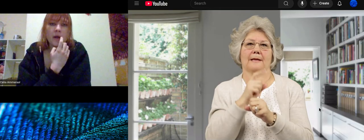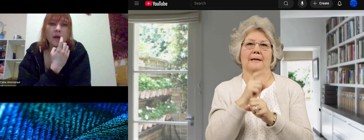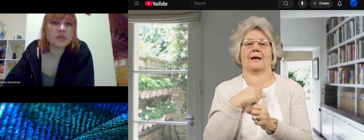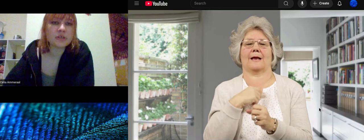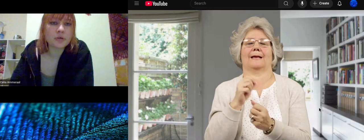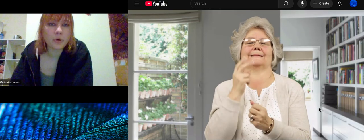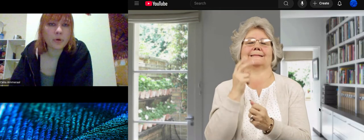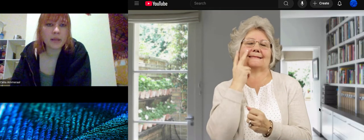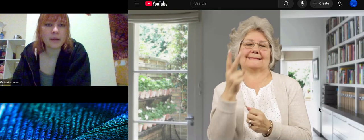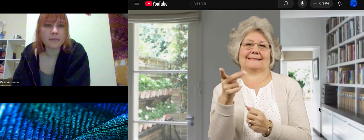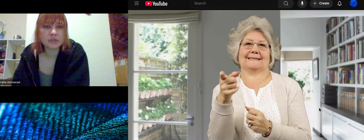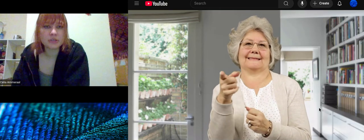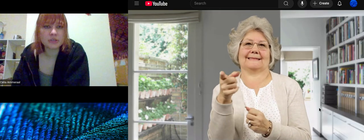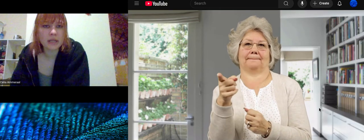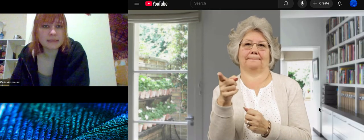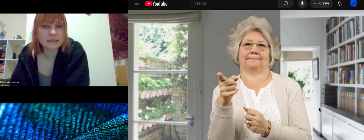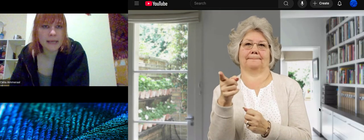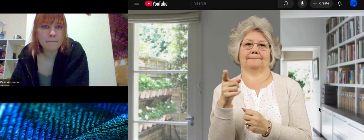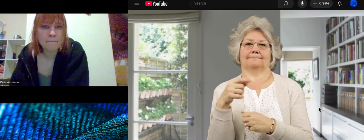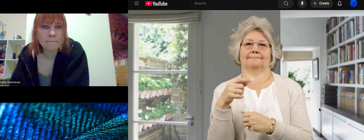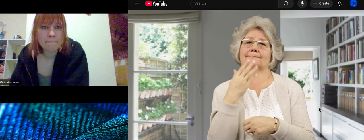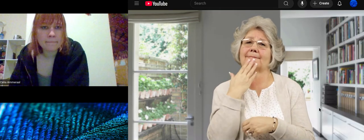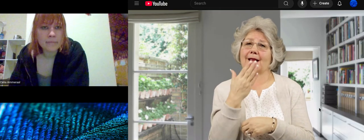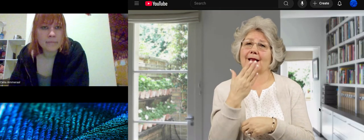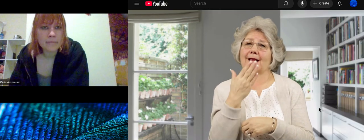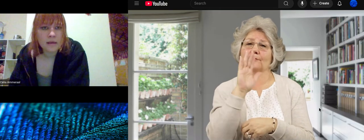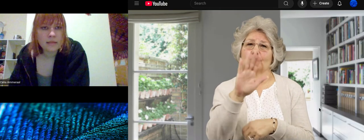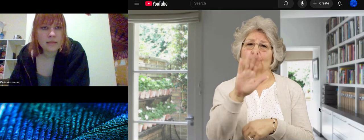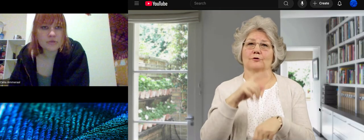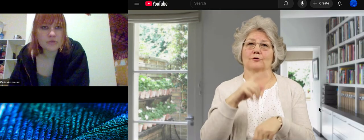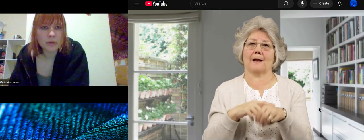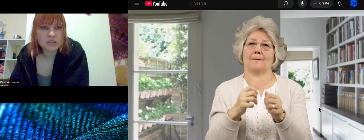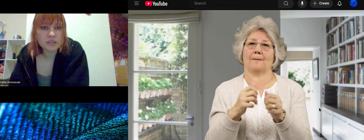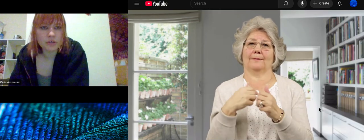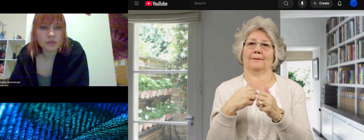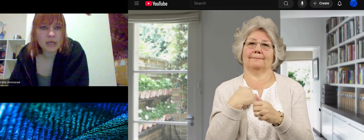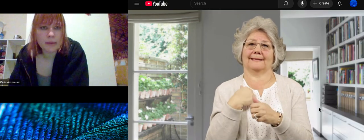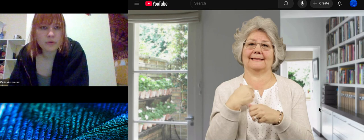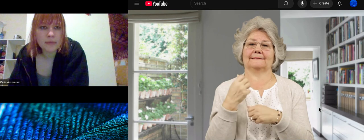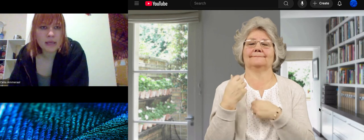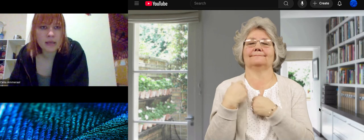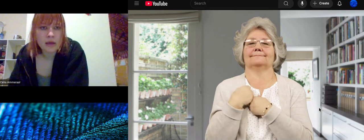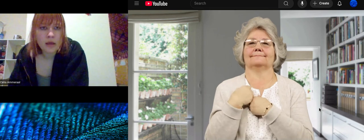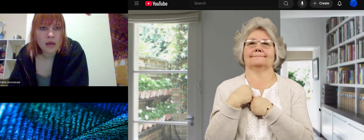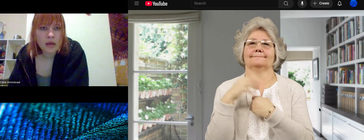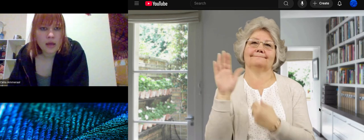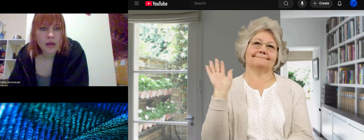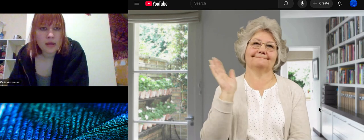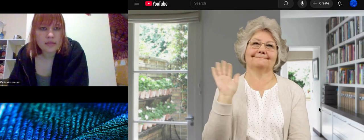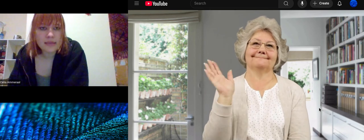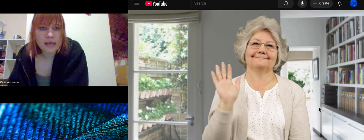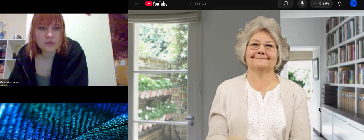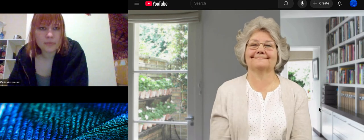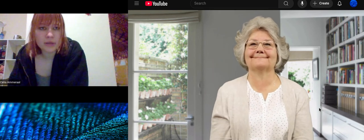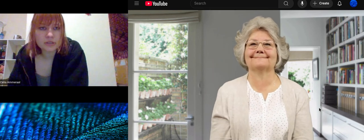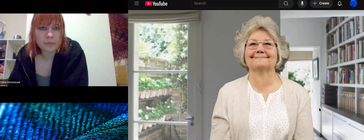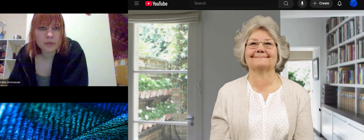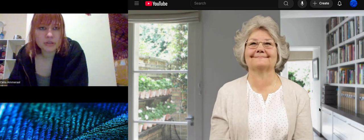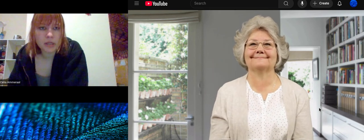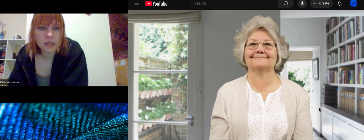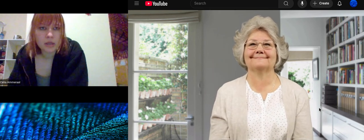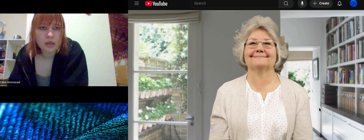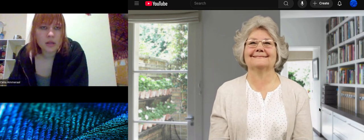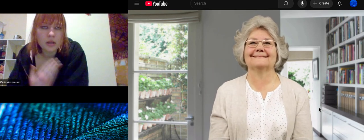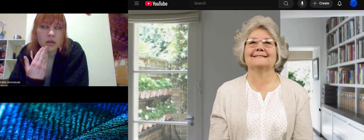Okay, I'll schedule an appointment and make sure that I see him. Thank you so much for your time with me. Sure, I'm Thank happy you to so help much. you, I Mrs.